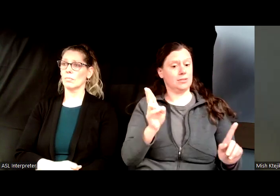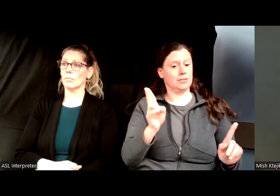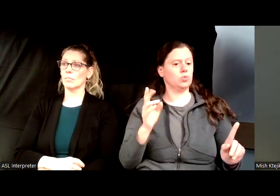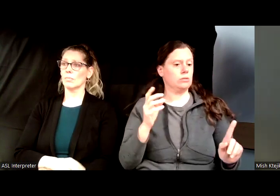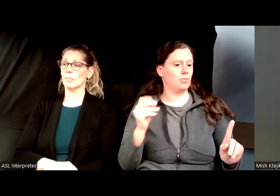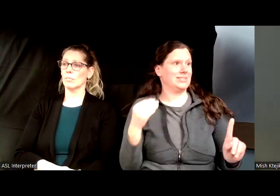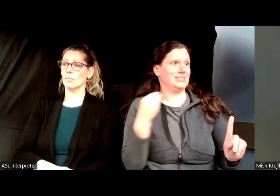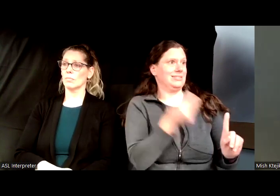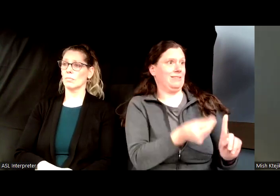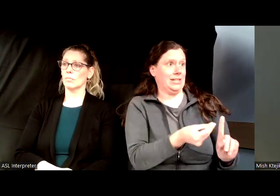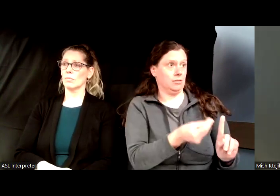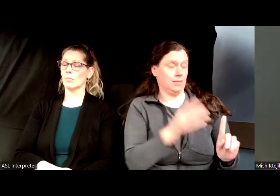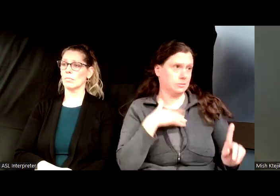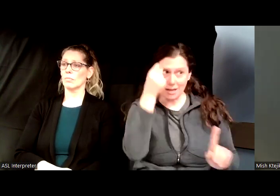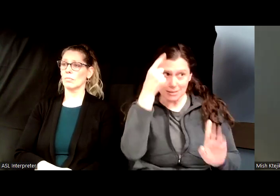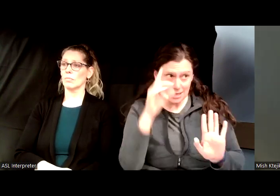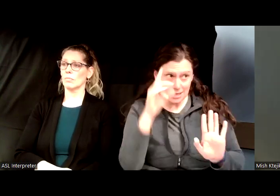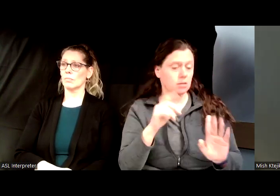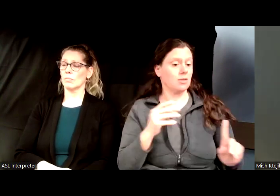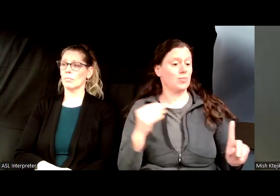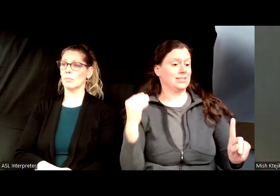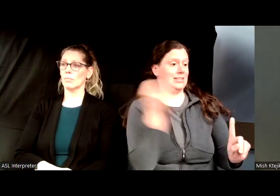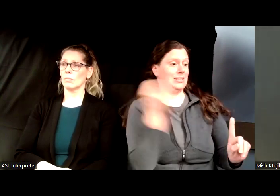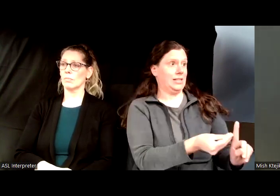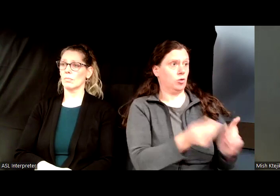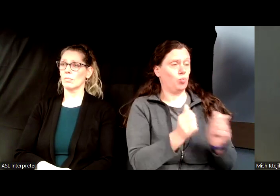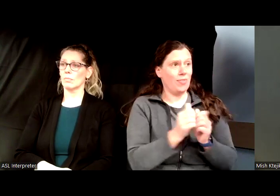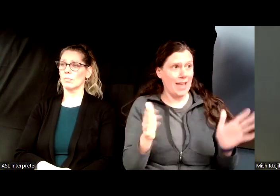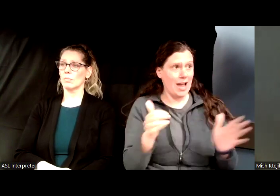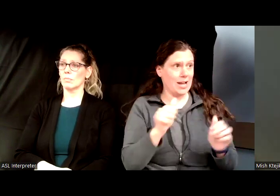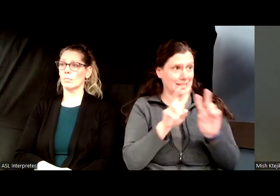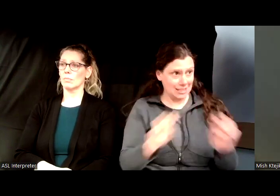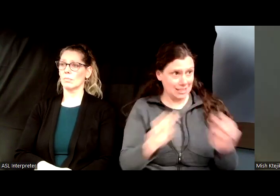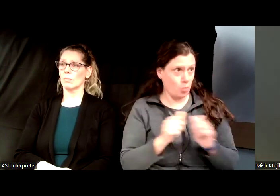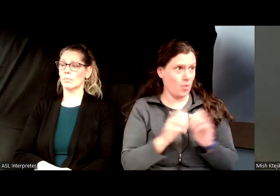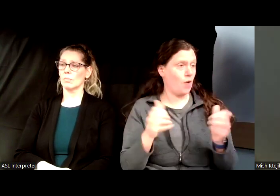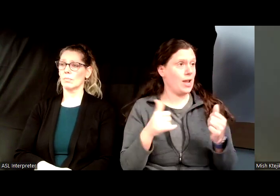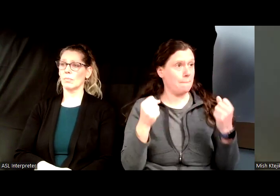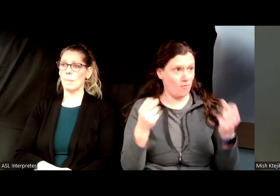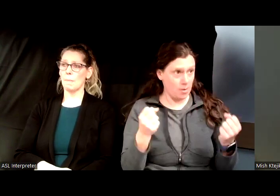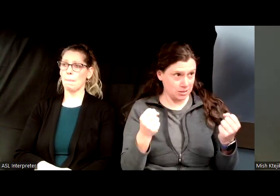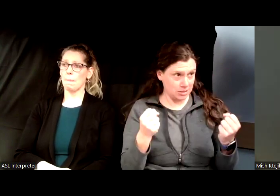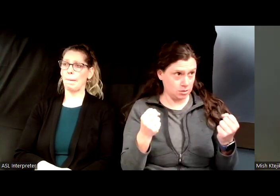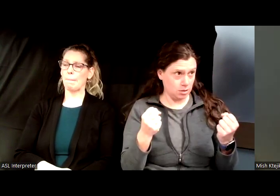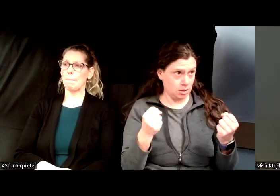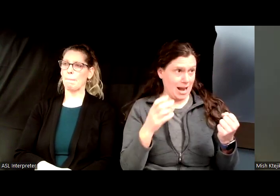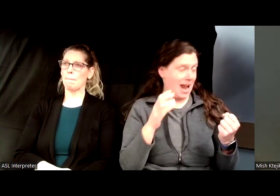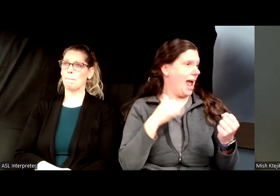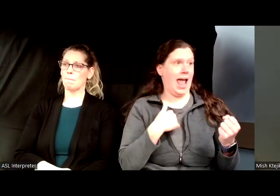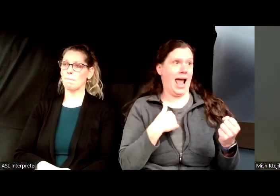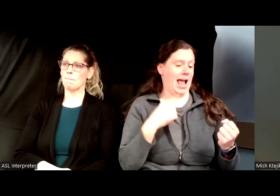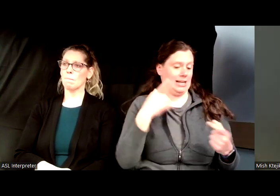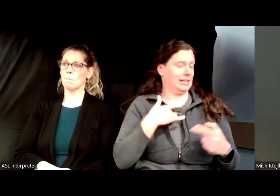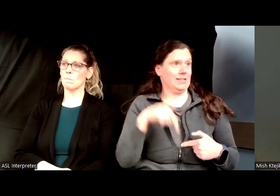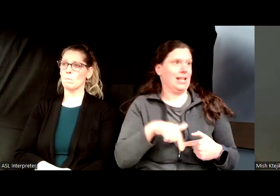I mean, in the past, the history of this is they would give that to signers without any sort of evaluation or